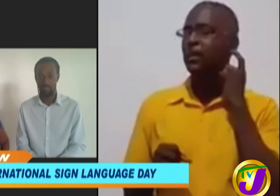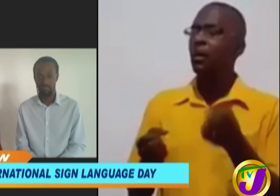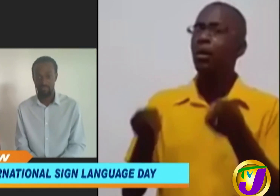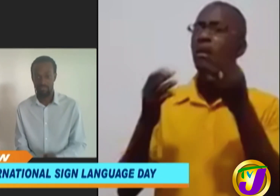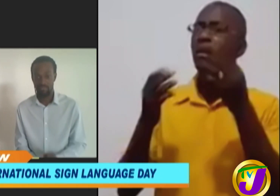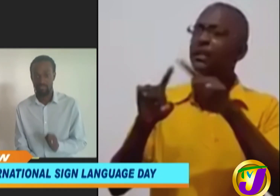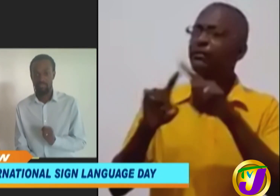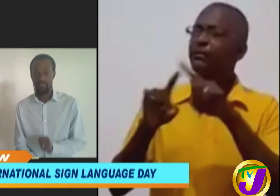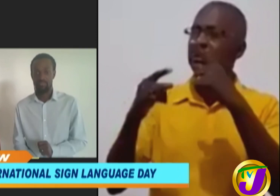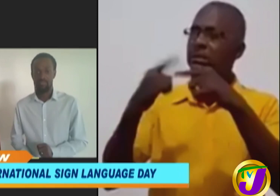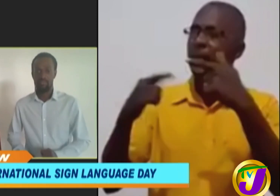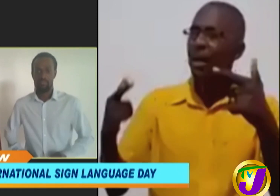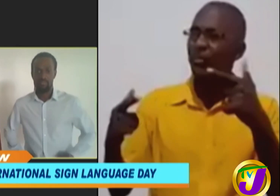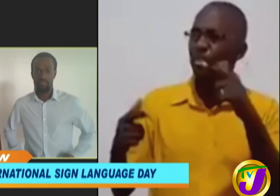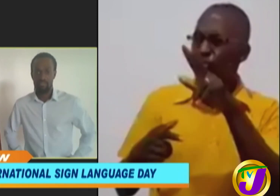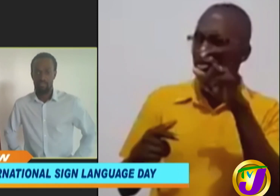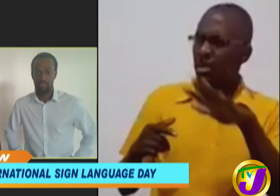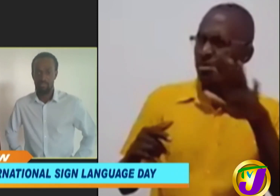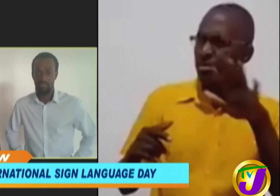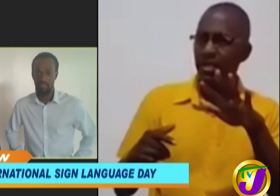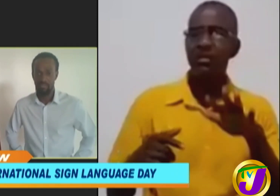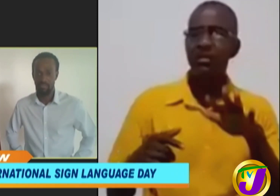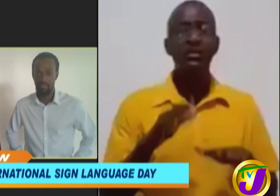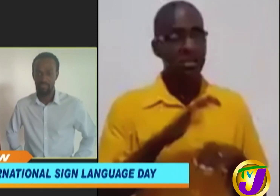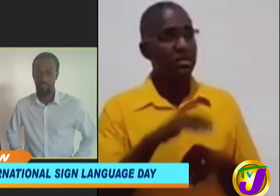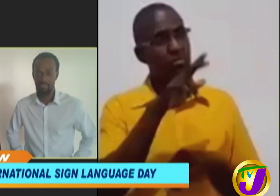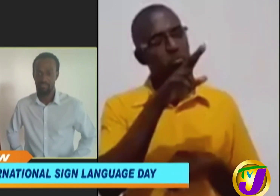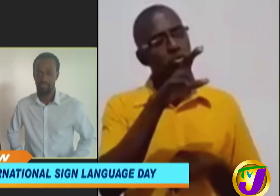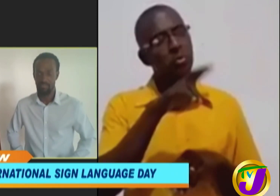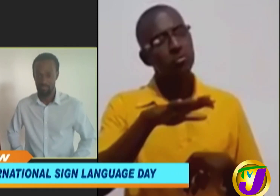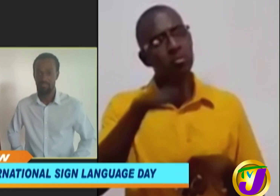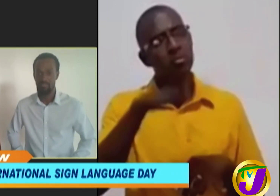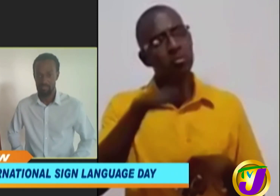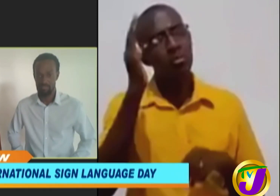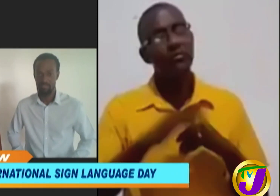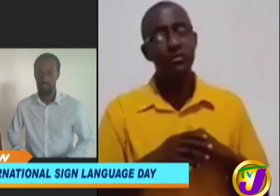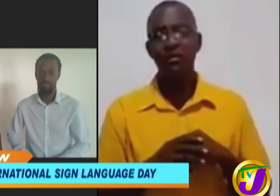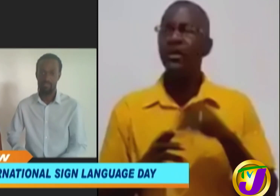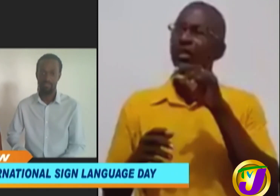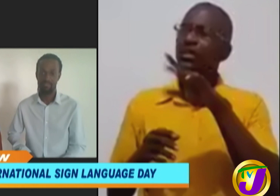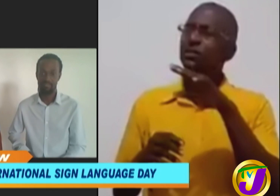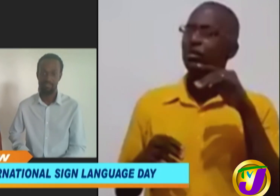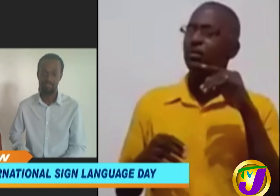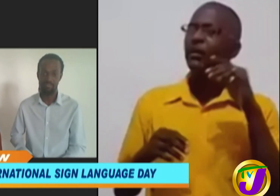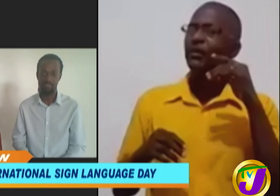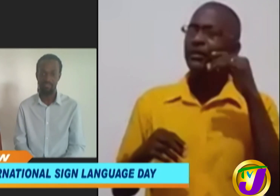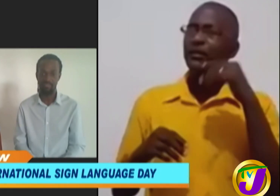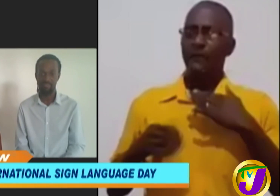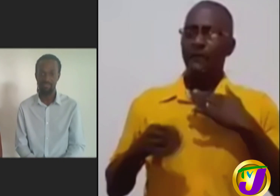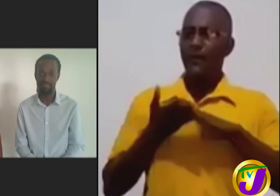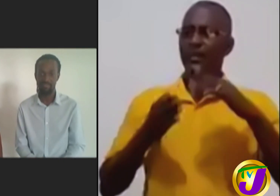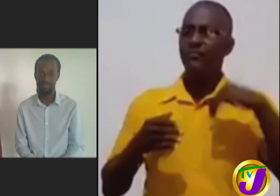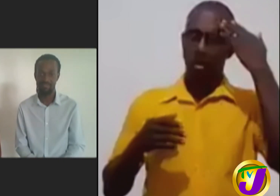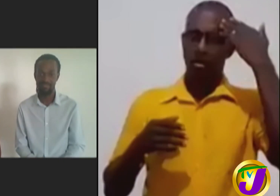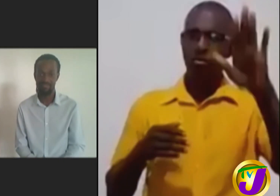said? 300 or something like that? Approximately 300. So Yeah. forgive my ignorance. So would that be like, say, Spanish